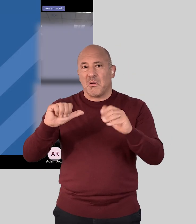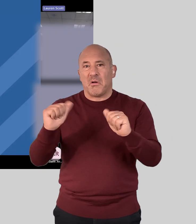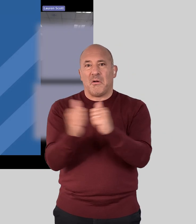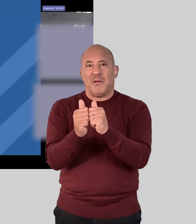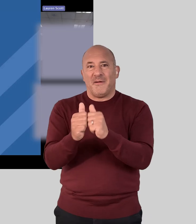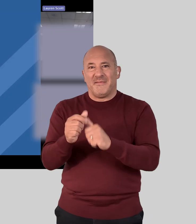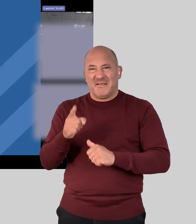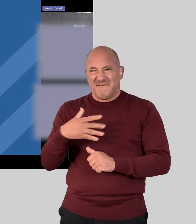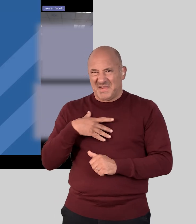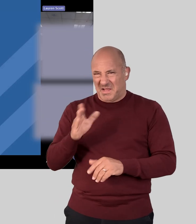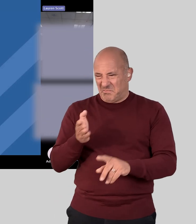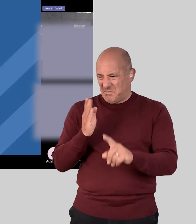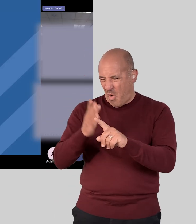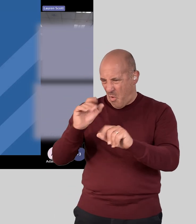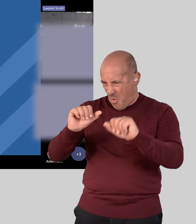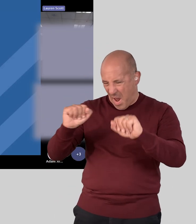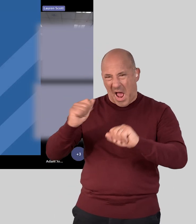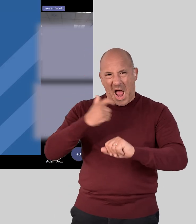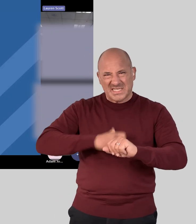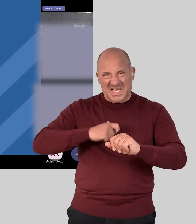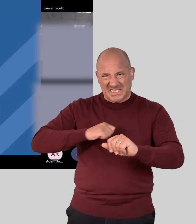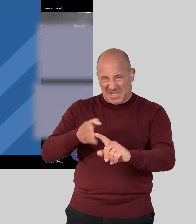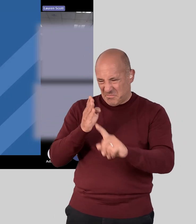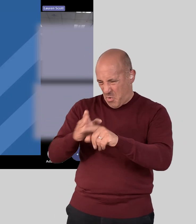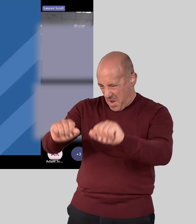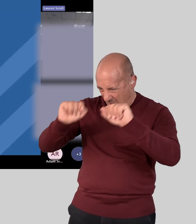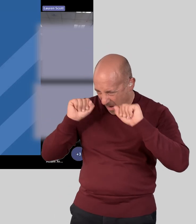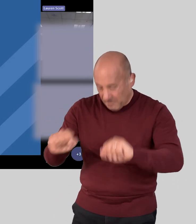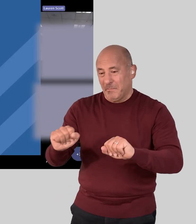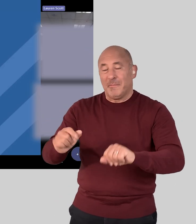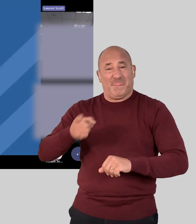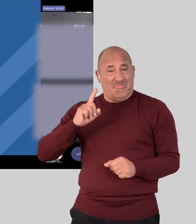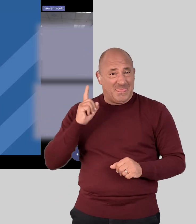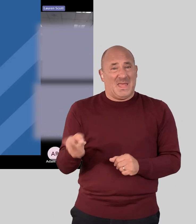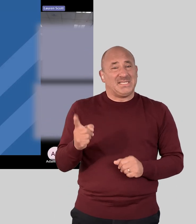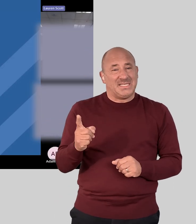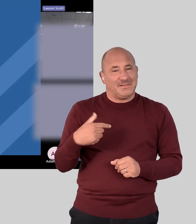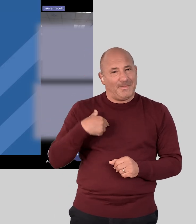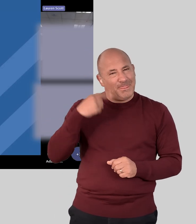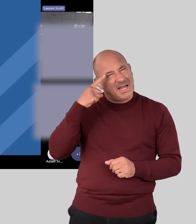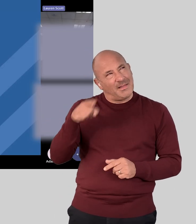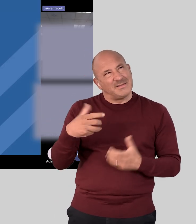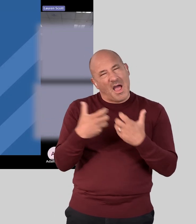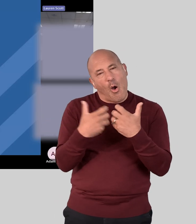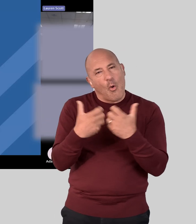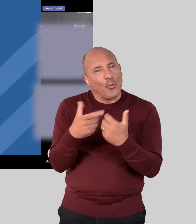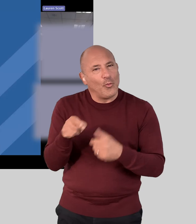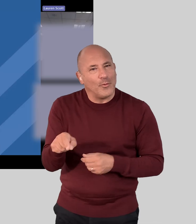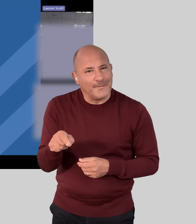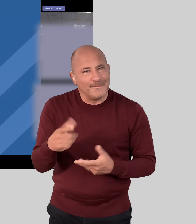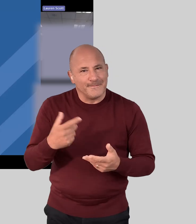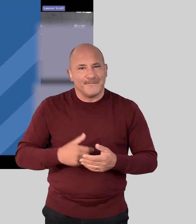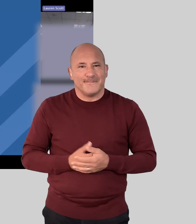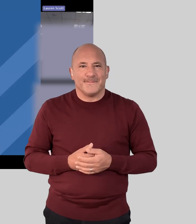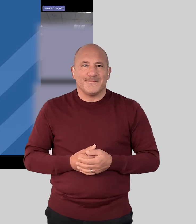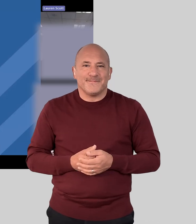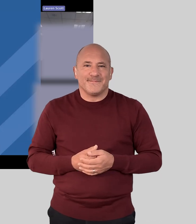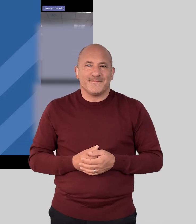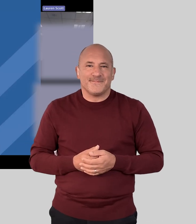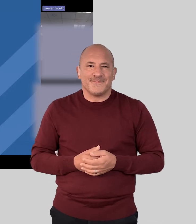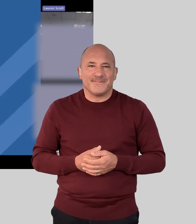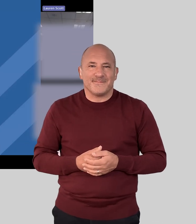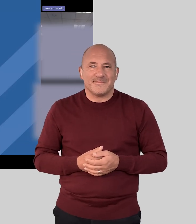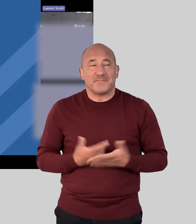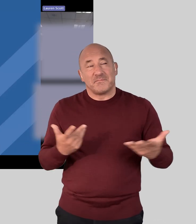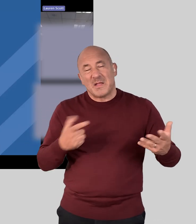themselves and feel more distinct or have their own identity that feels quite clear, then you